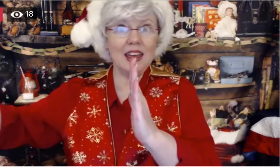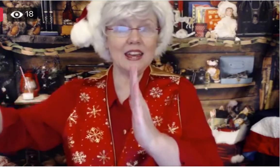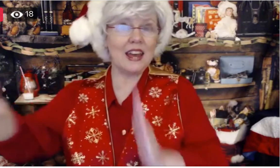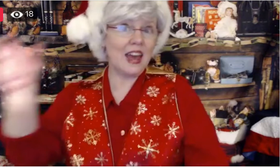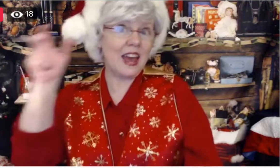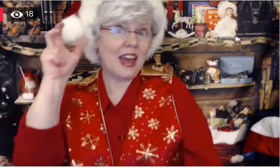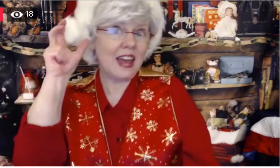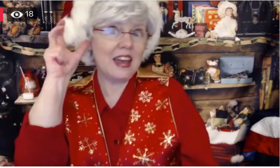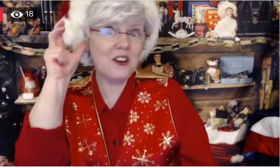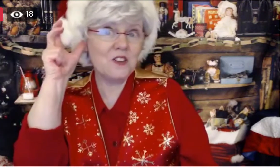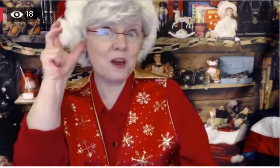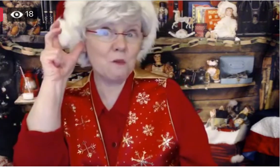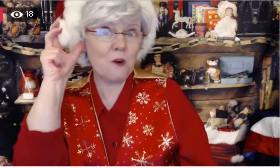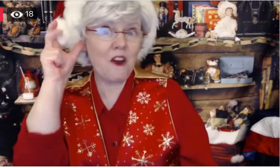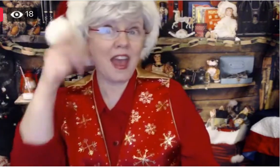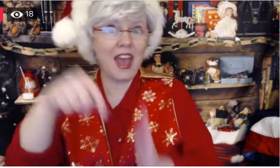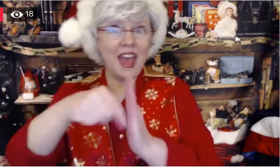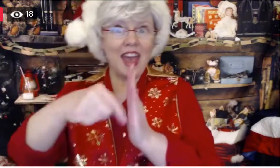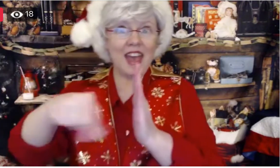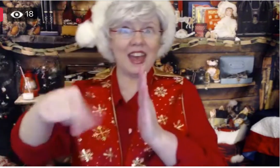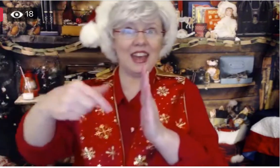Ring-a-ling, hear them ring.